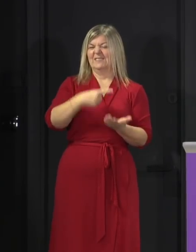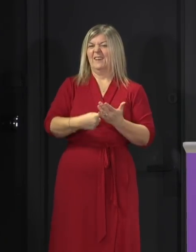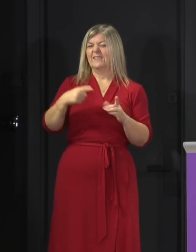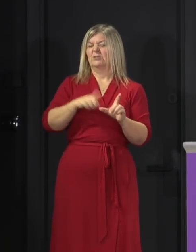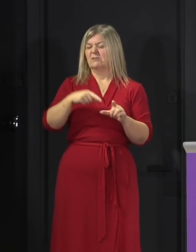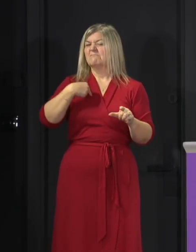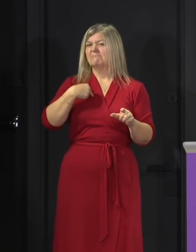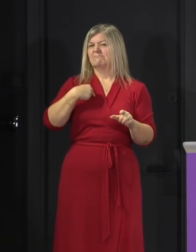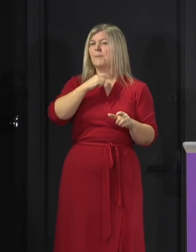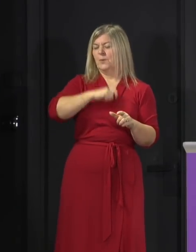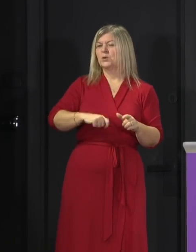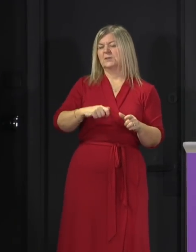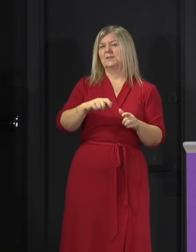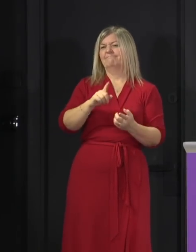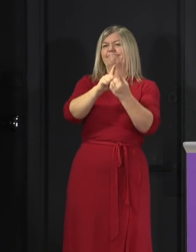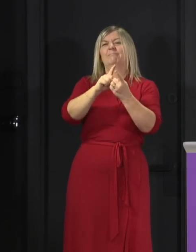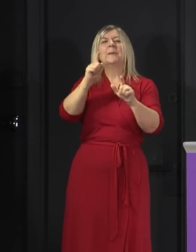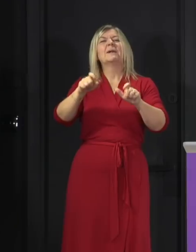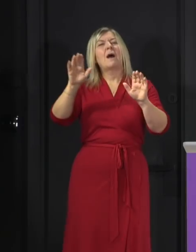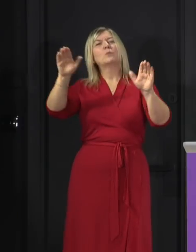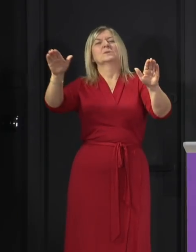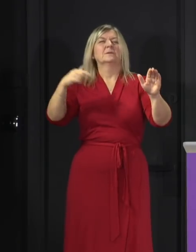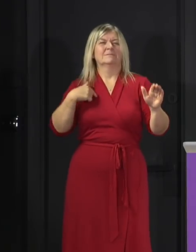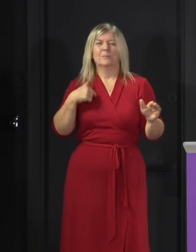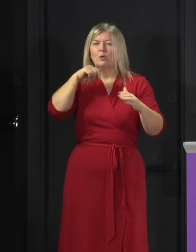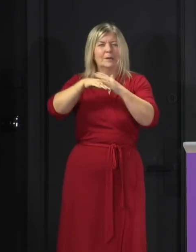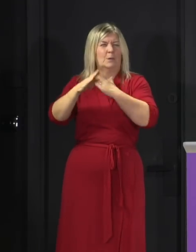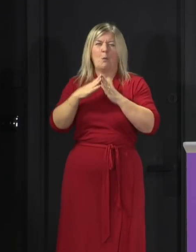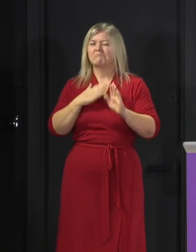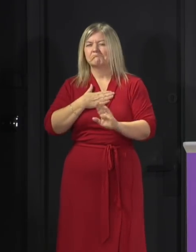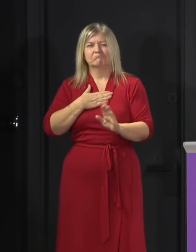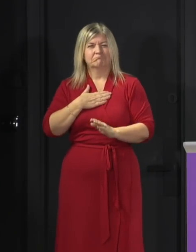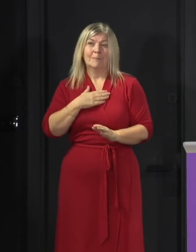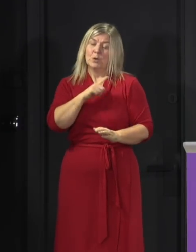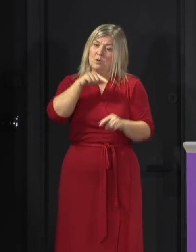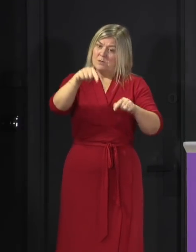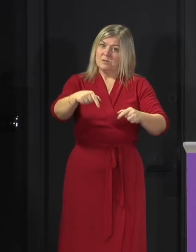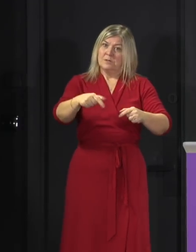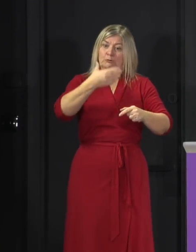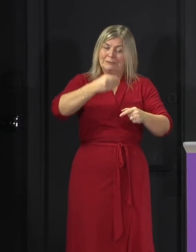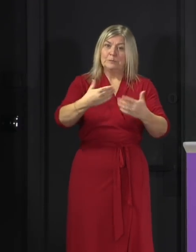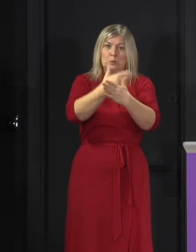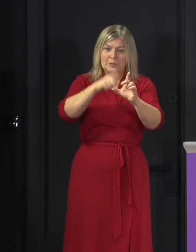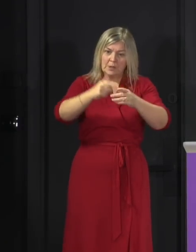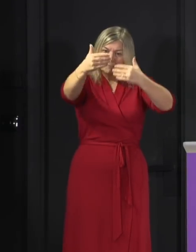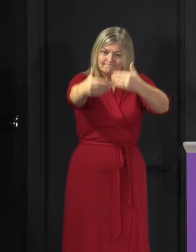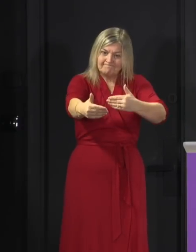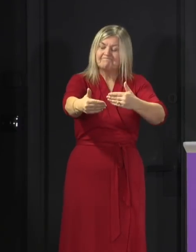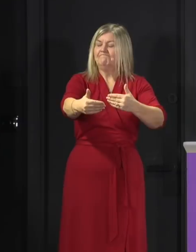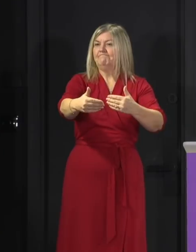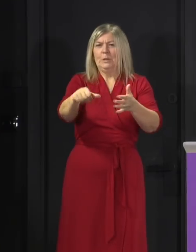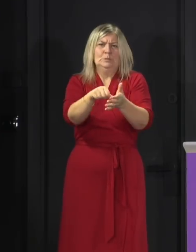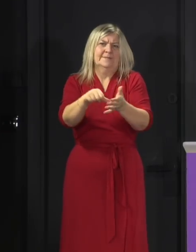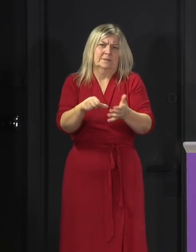if you can avoid it, please do. We are going into a period that is really, really difficult, not just because of the festivities